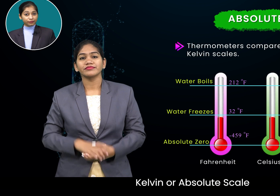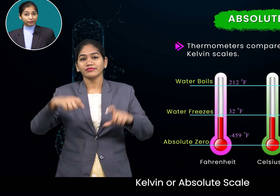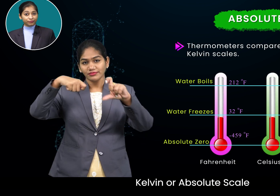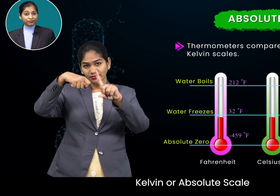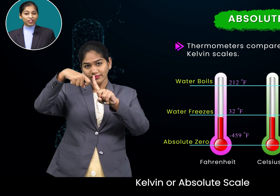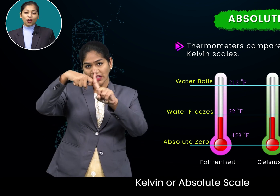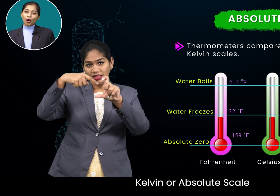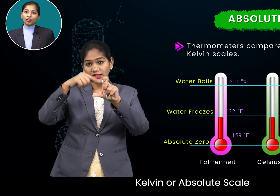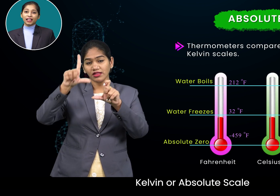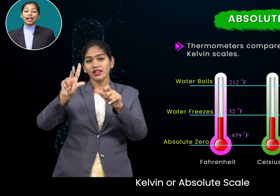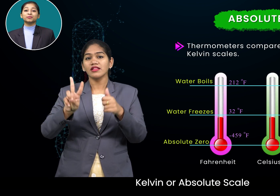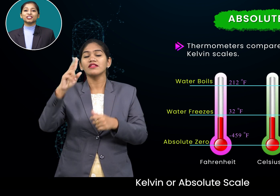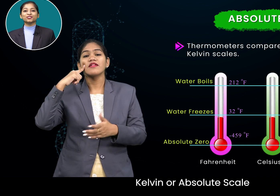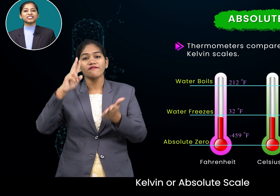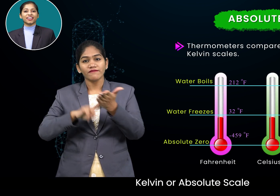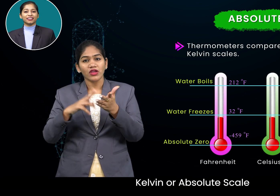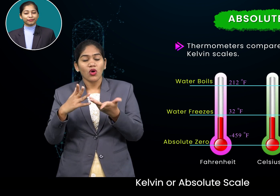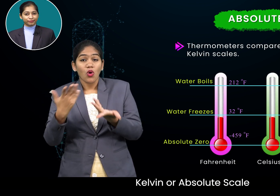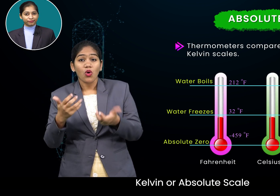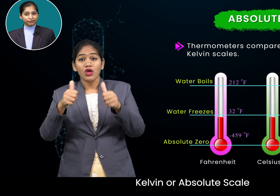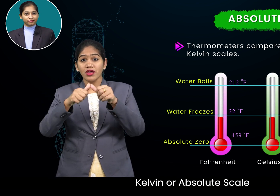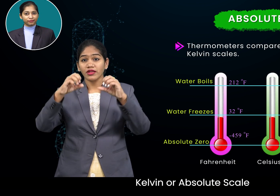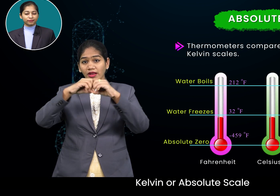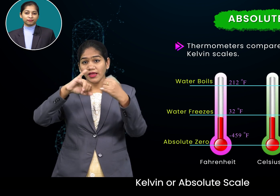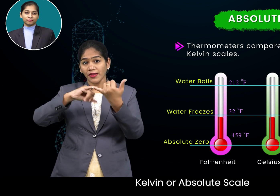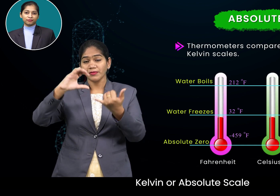Kelvin or absolute scale.